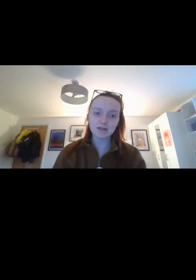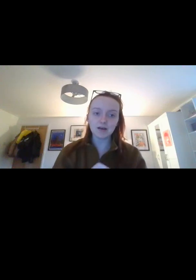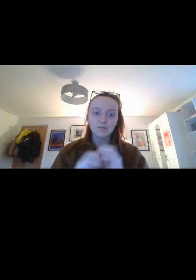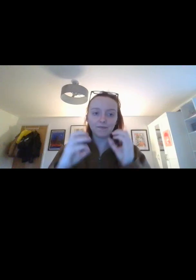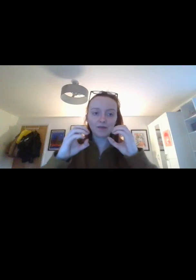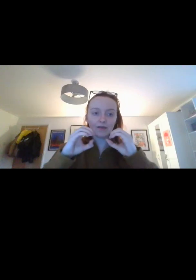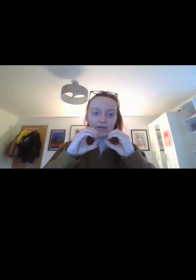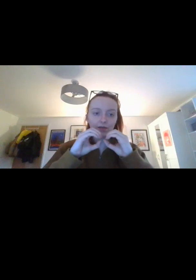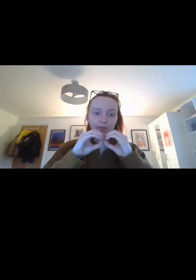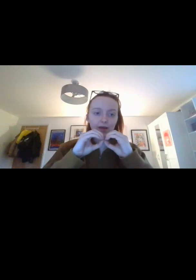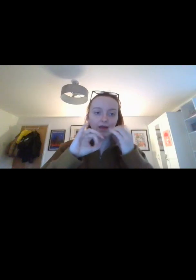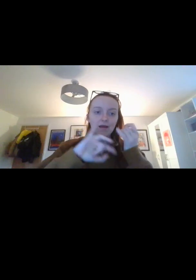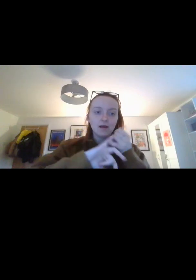BSL. So BSL.